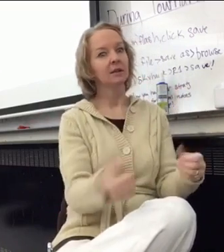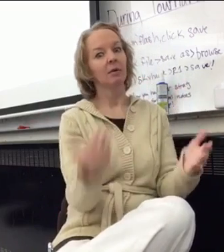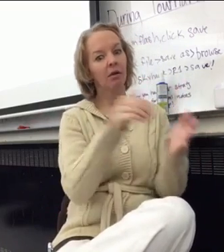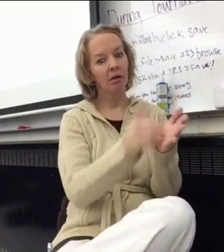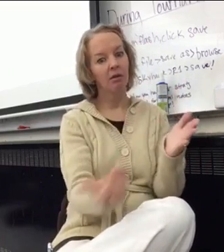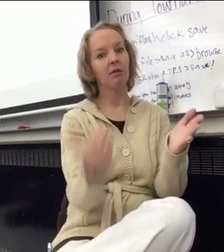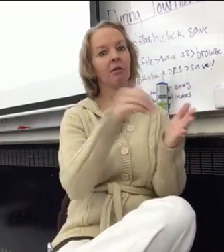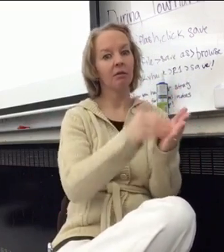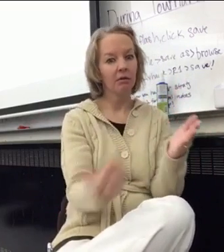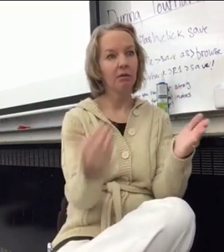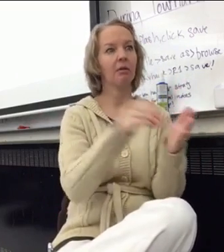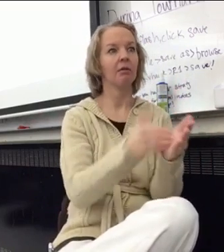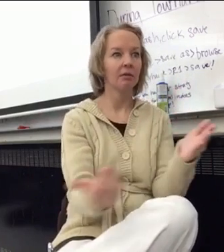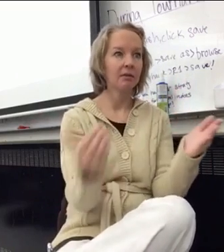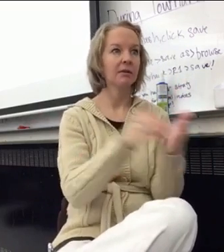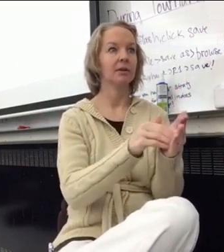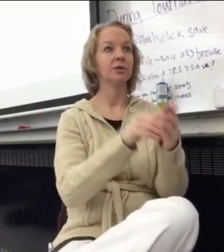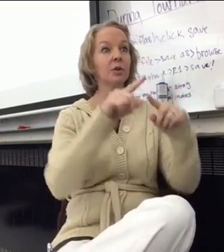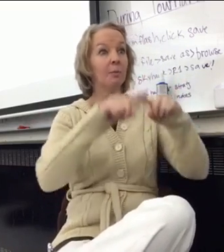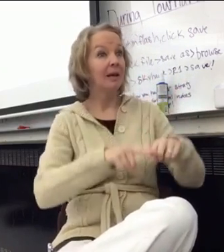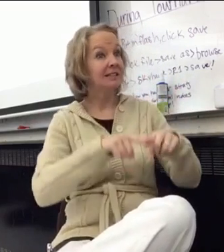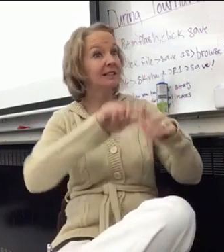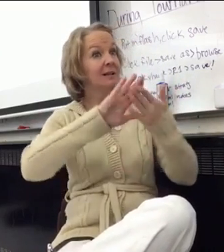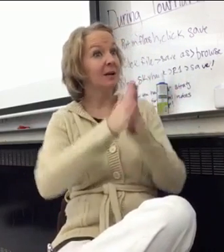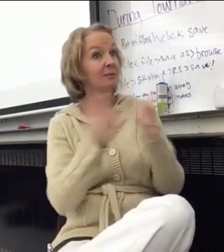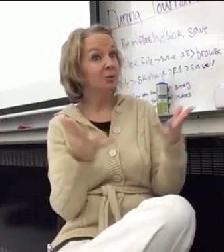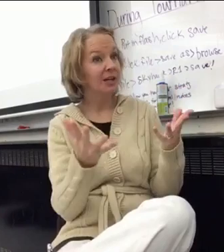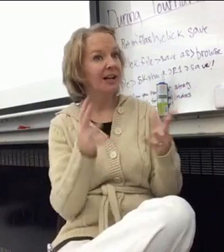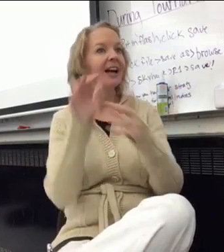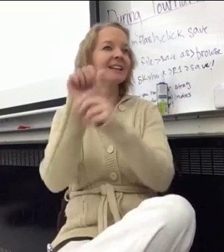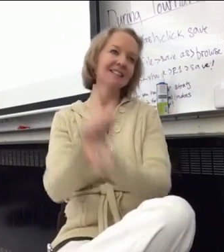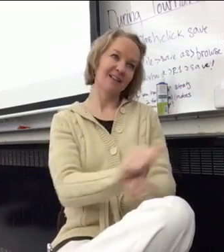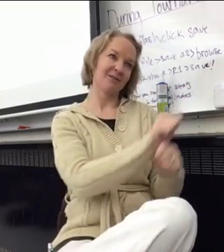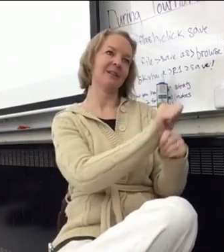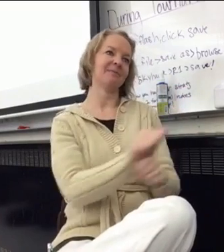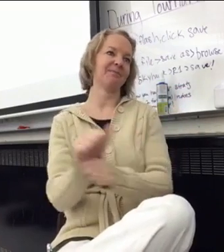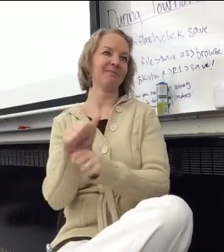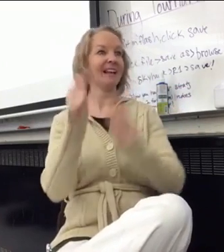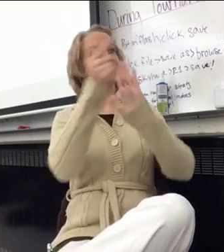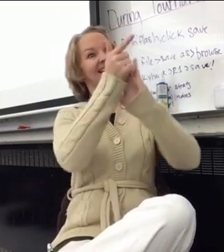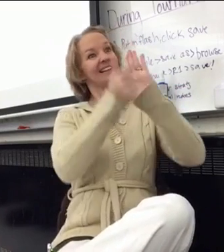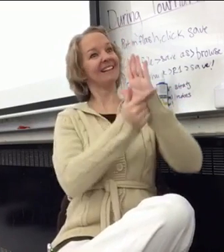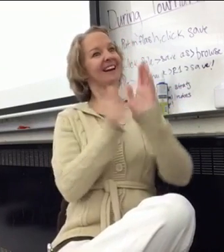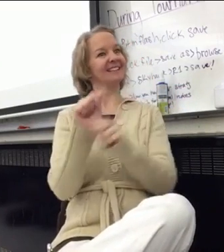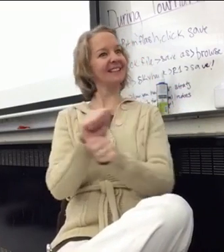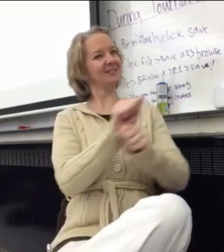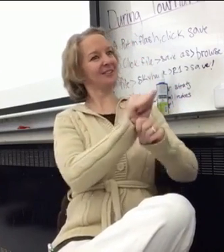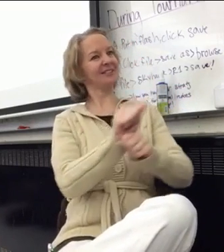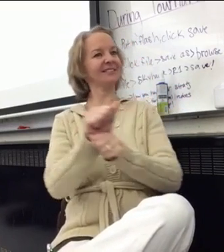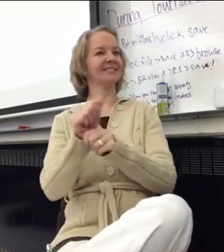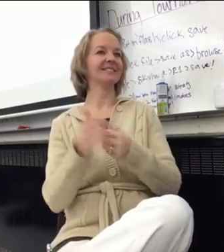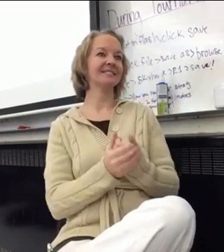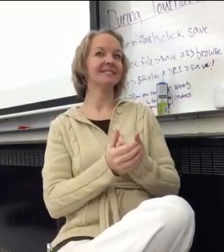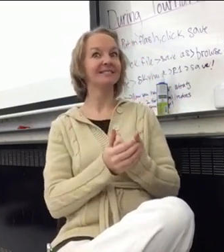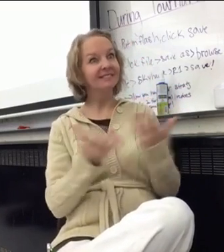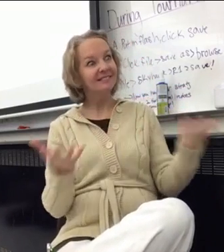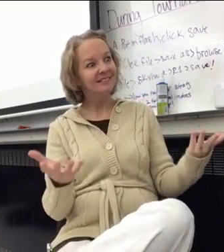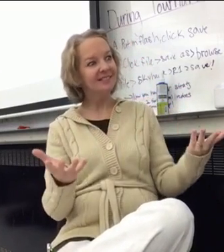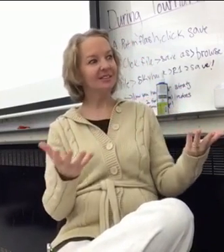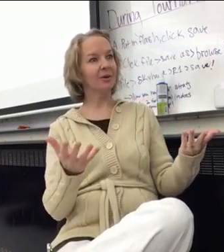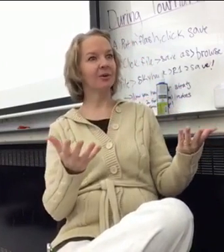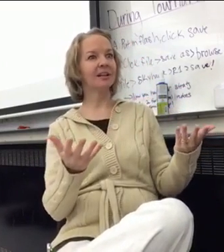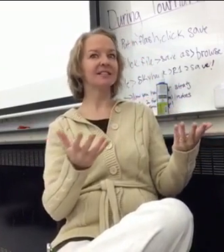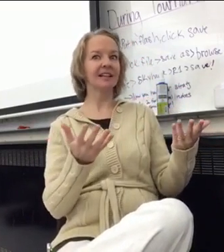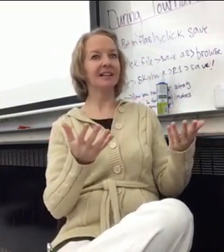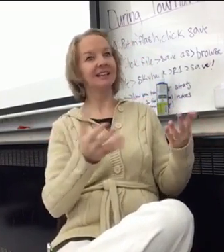every single year. And basically, what does this become? Slavery. Slavery. It's like legalized slavery, right? It's a way to be able to get these people in the